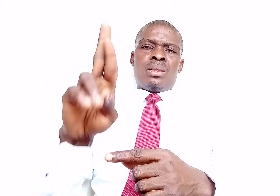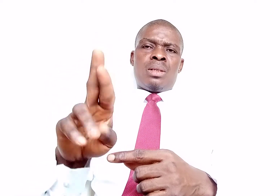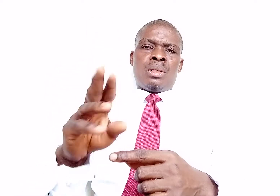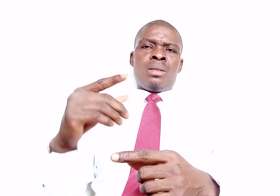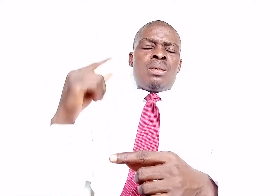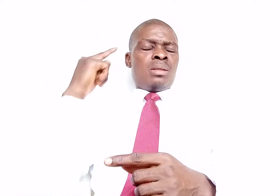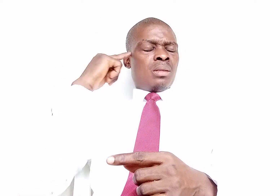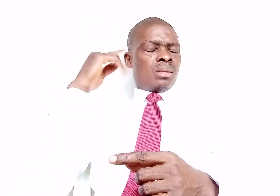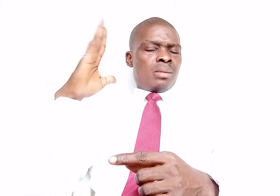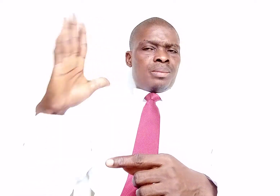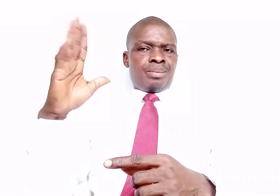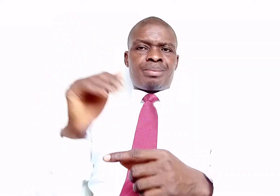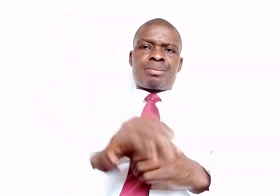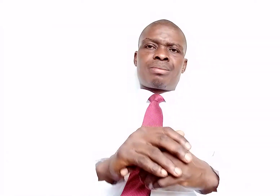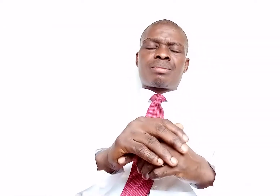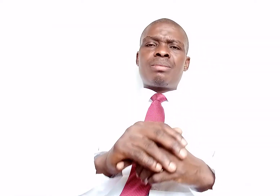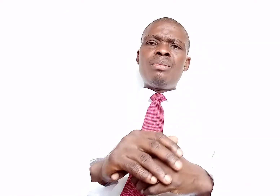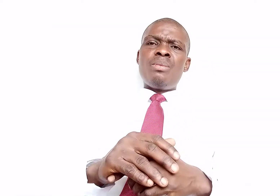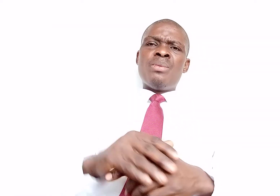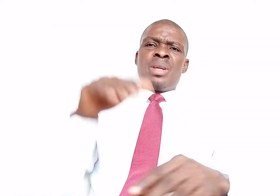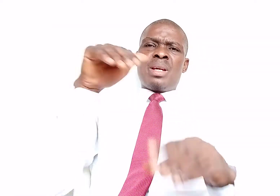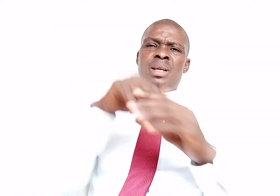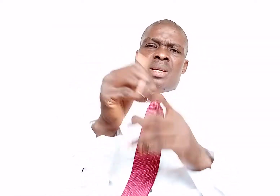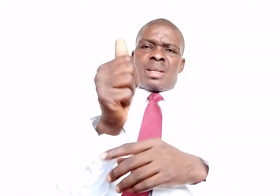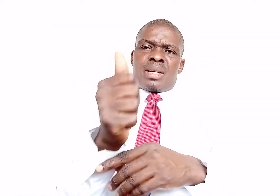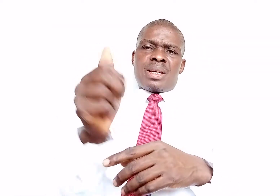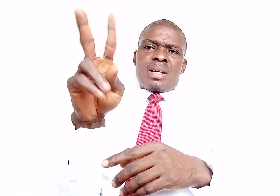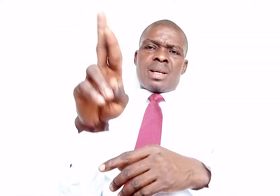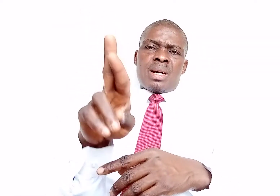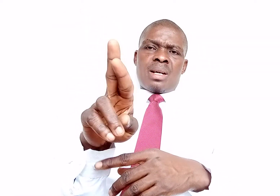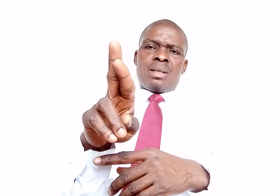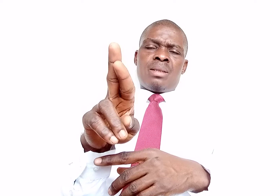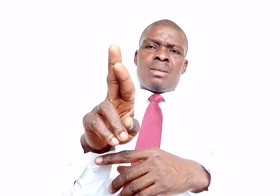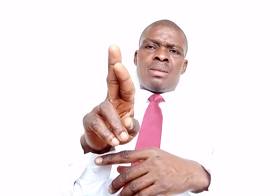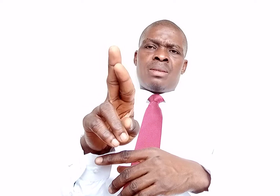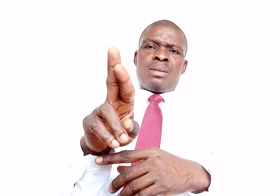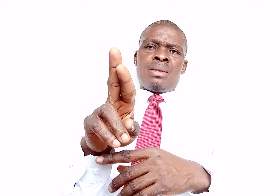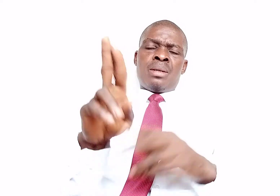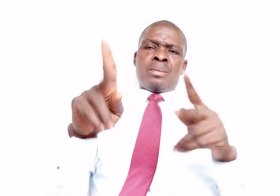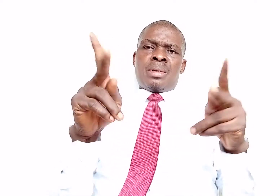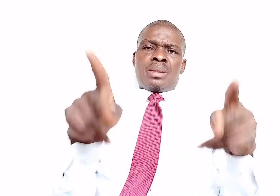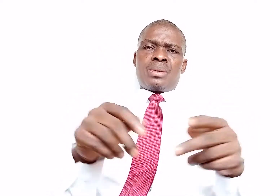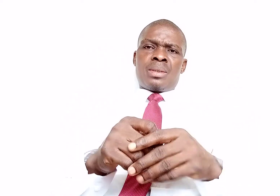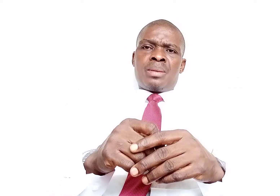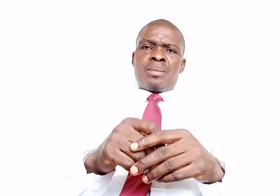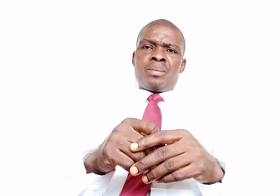other examples. In AR, we have it in particular,